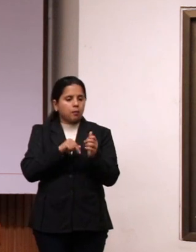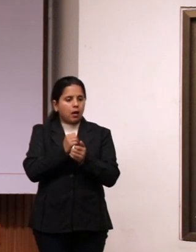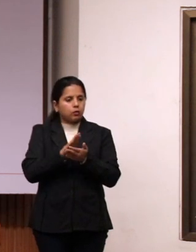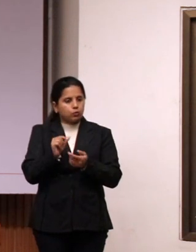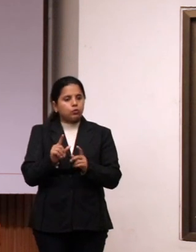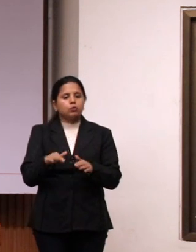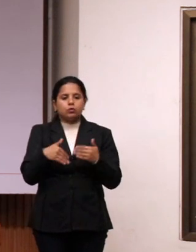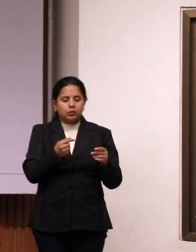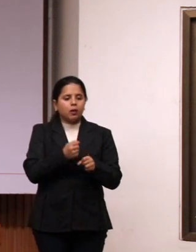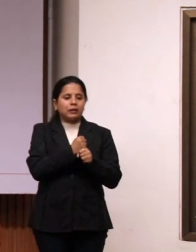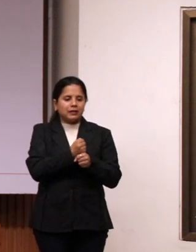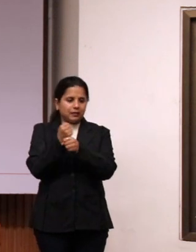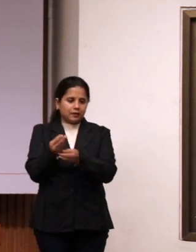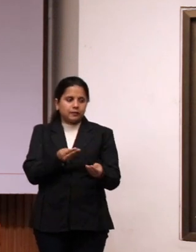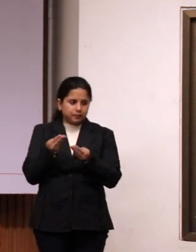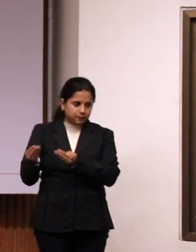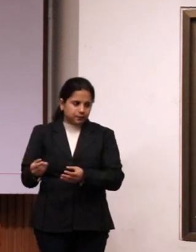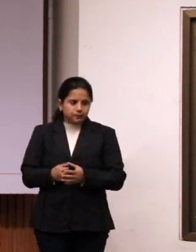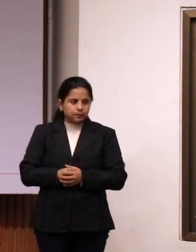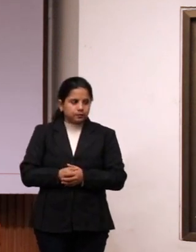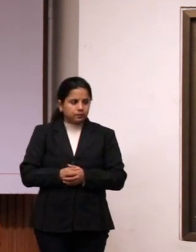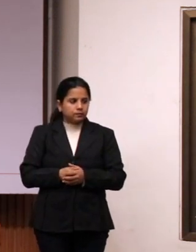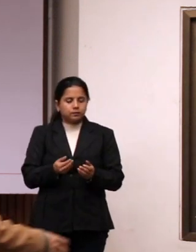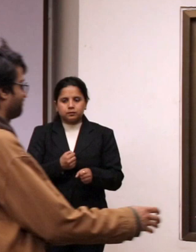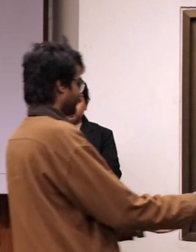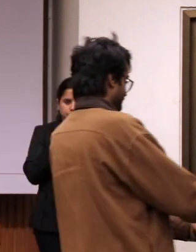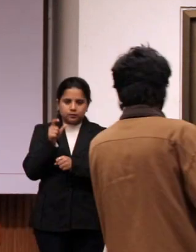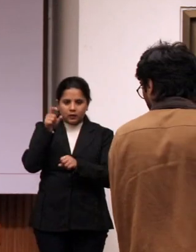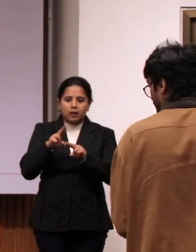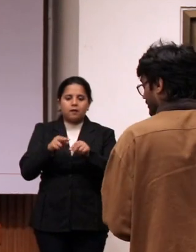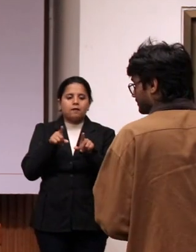this small token of memento to Dr. Faiyaz.